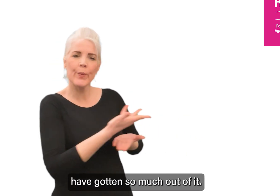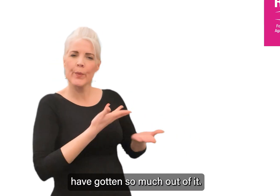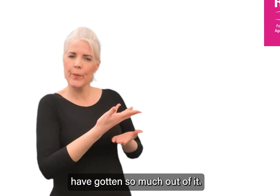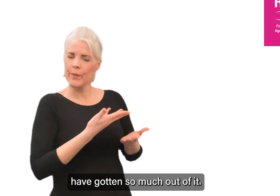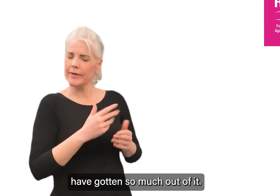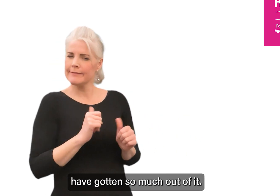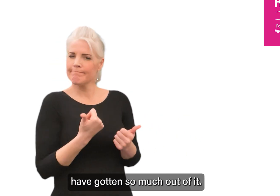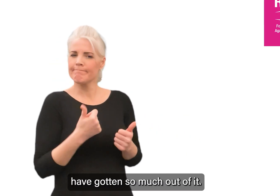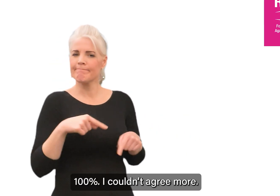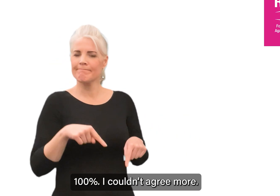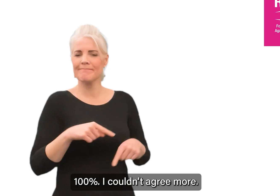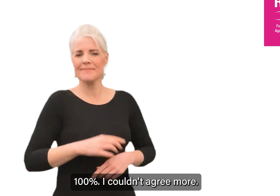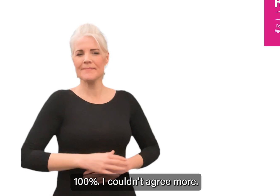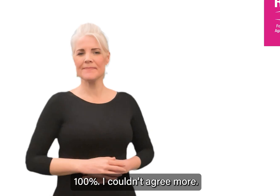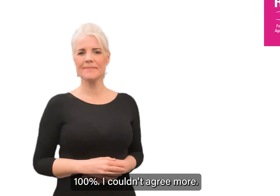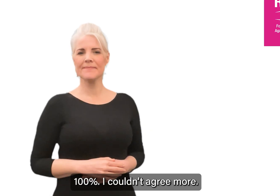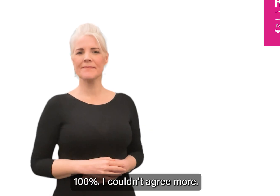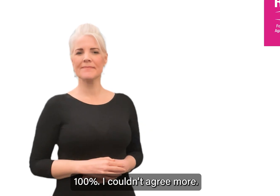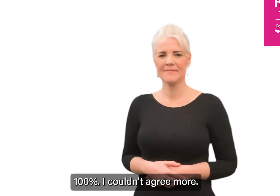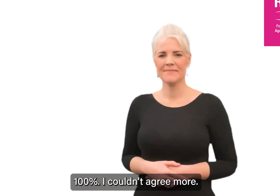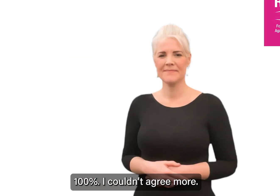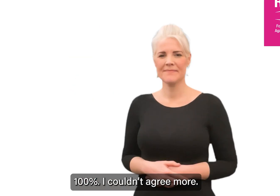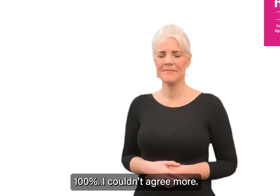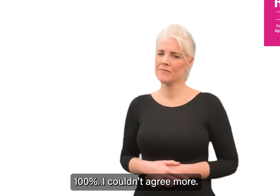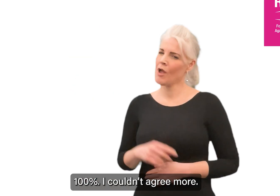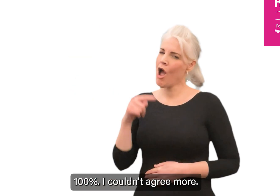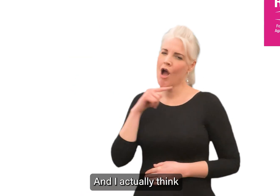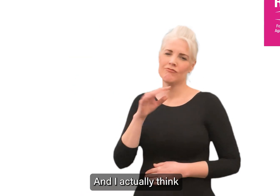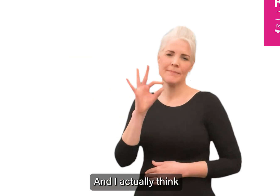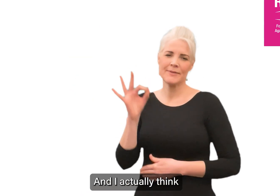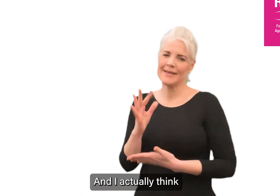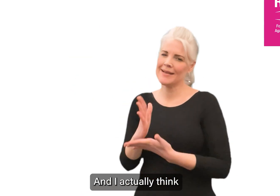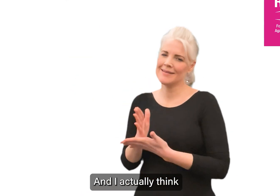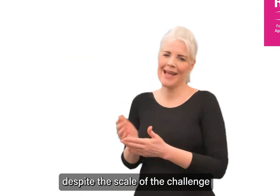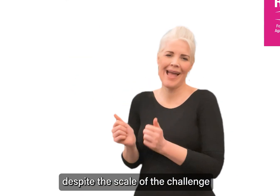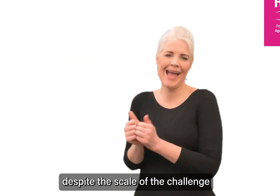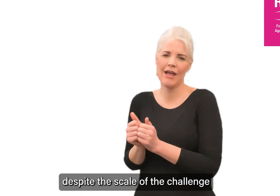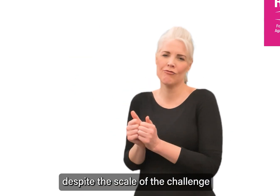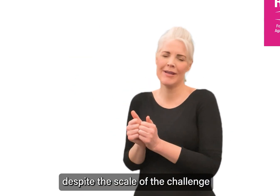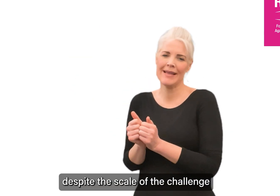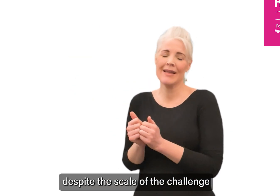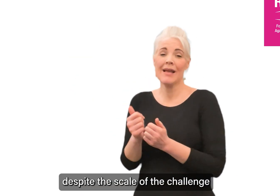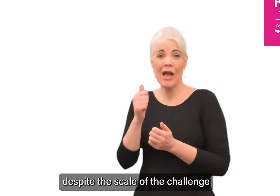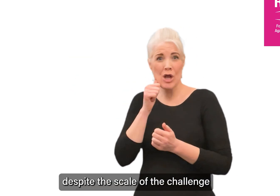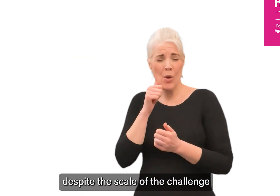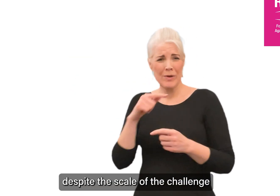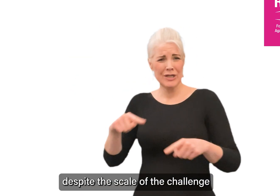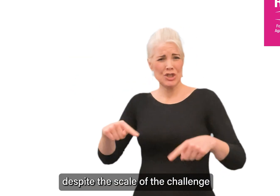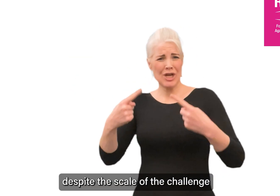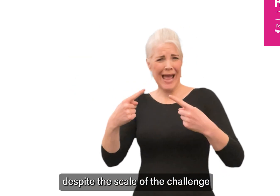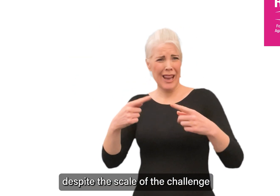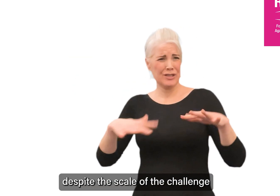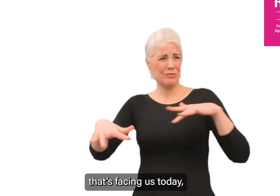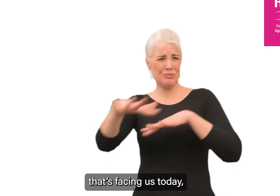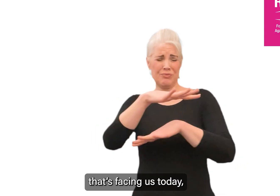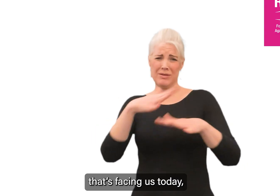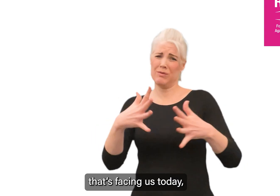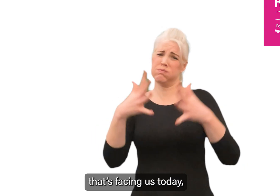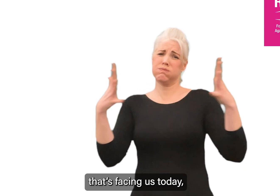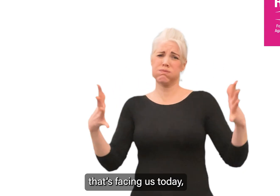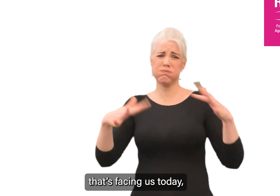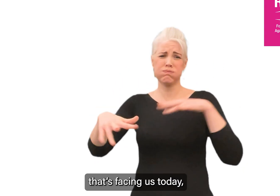of it. 100%. I couldn't agree more. And I actually think despite the scale of the challenge